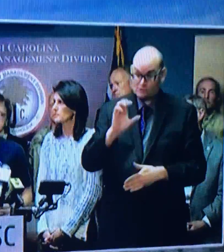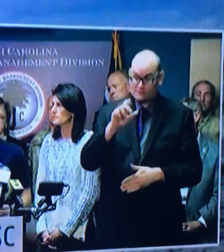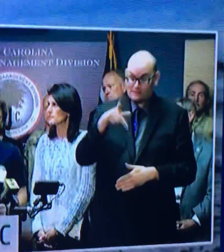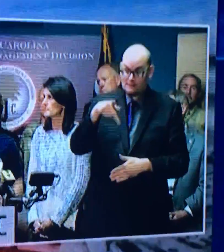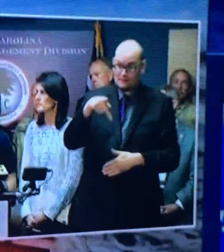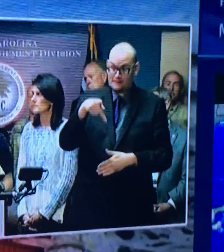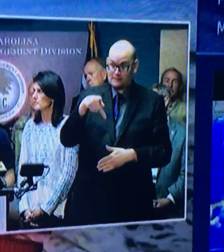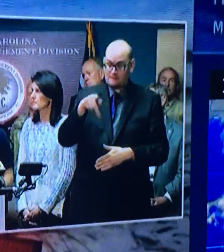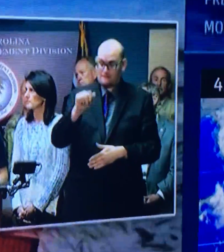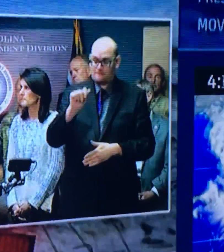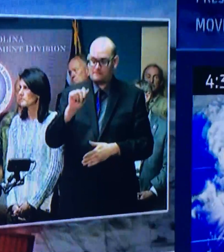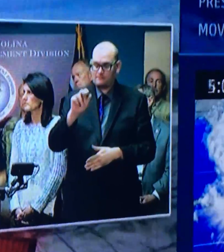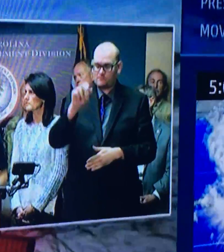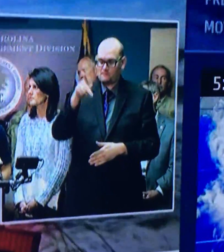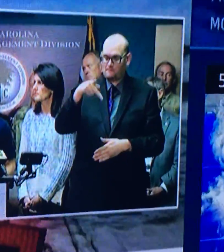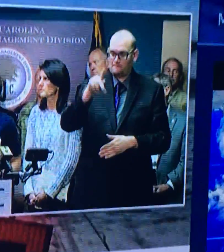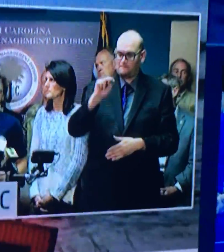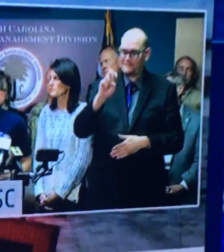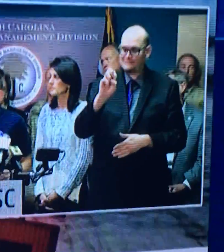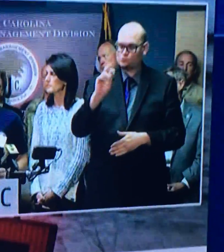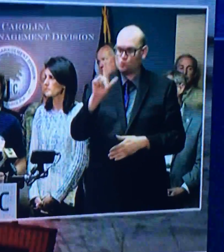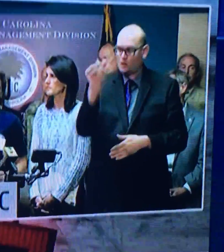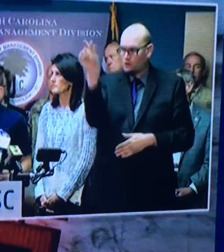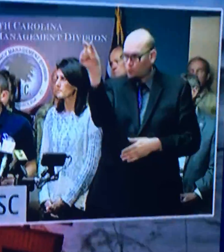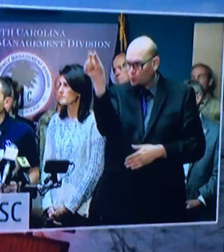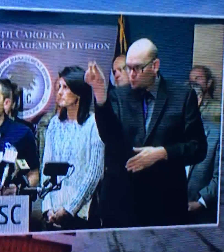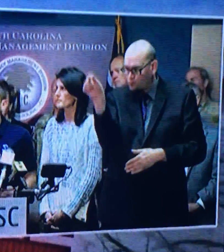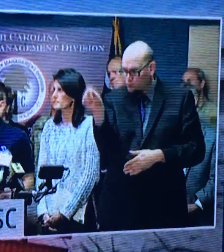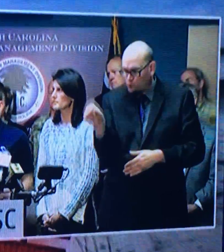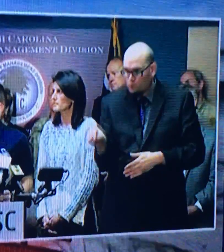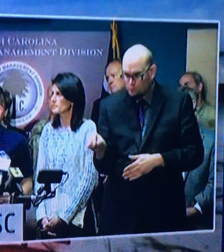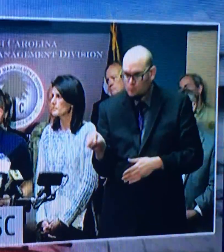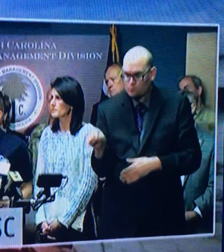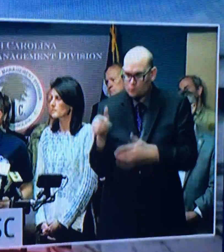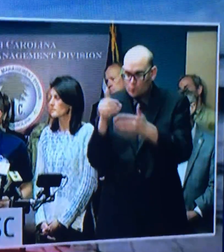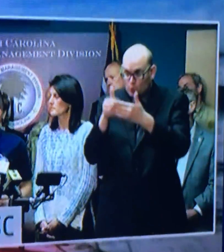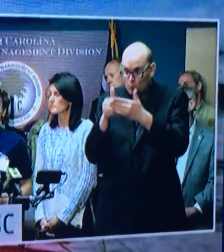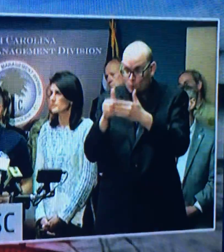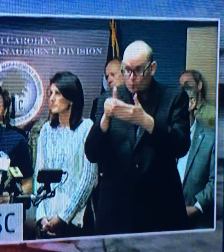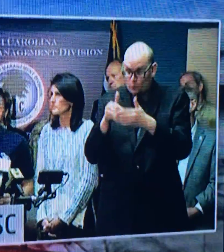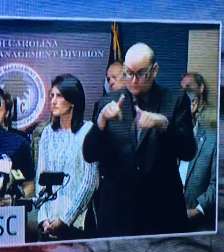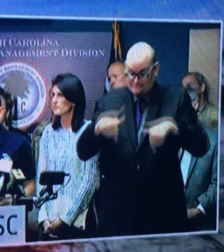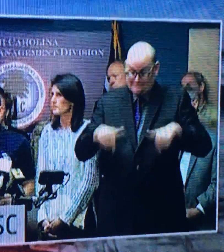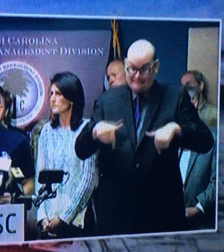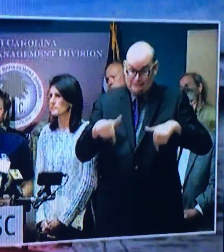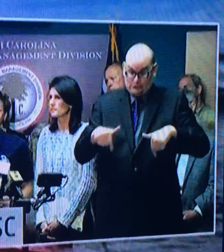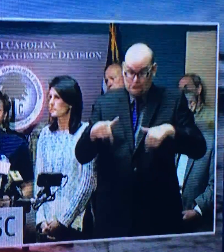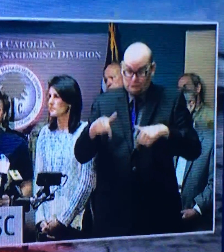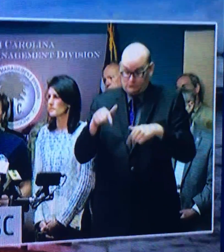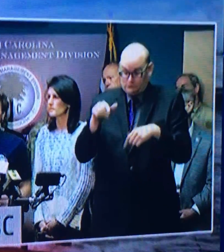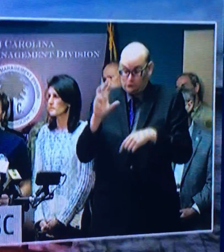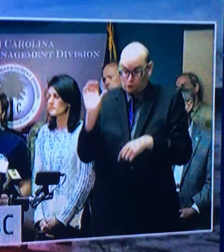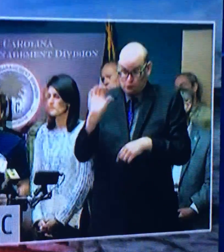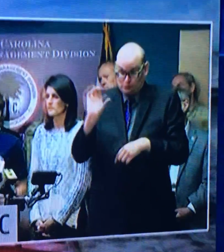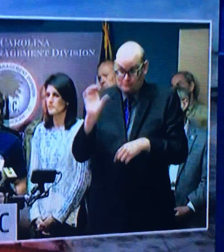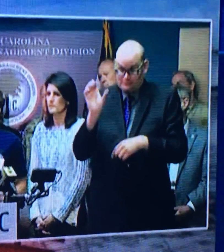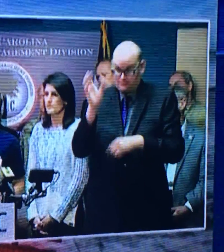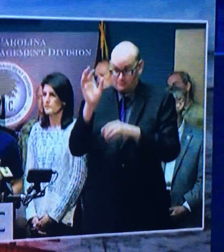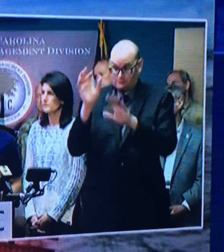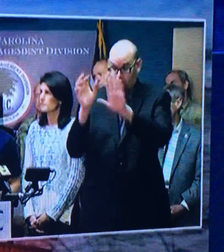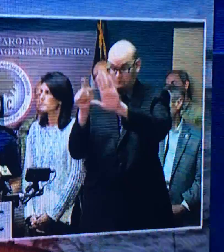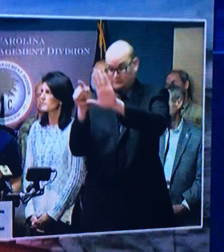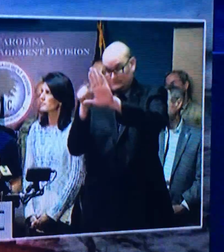expected. In terms of rainfall, we're looking at 8 to 14 inches of rain across the eastern part of the state, and